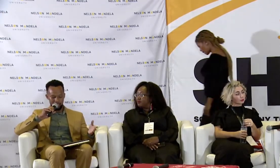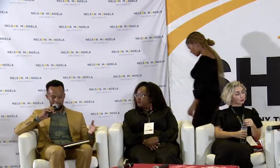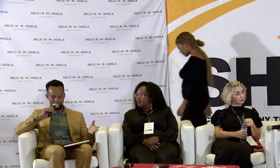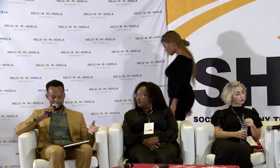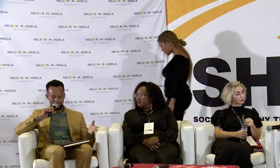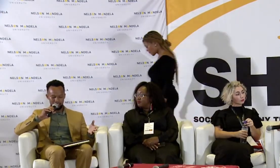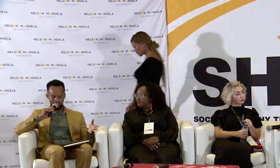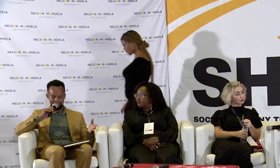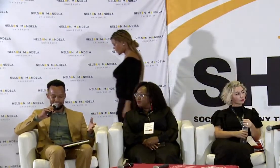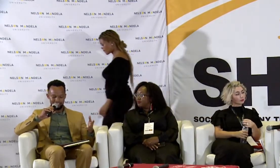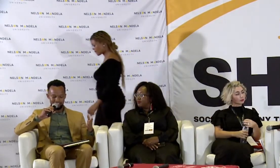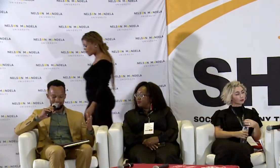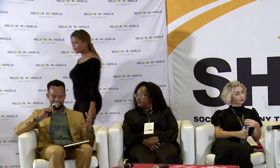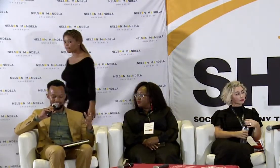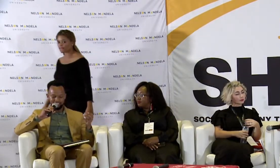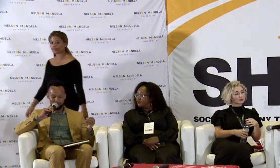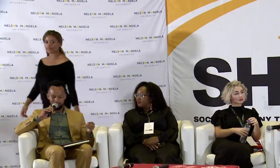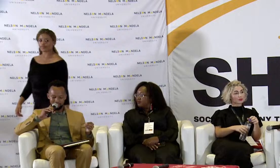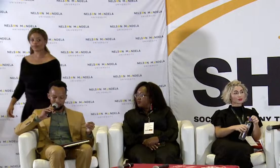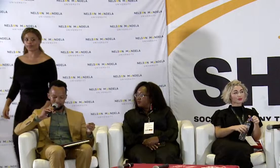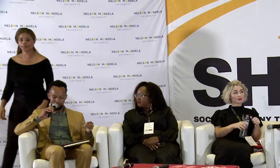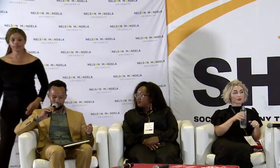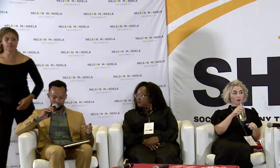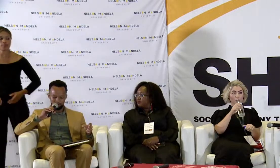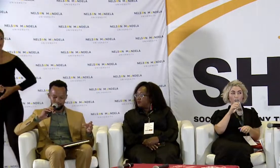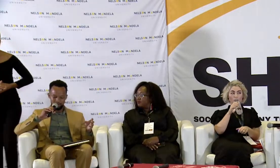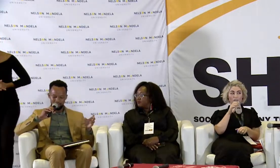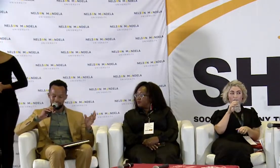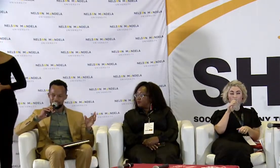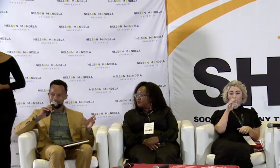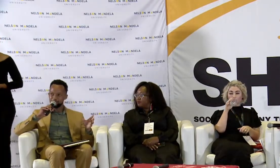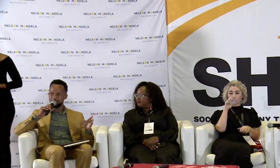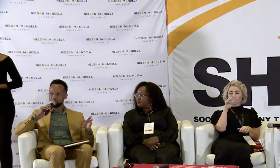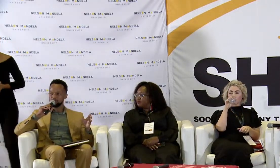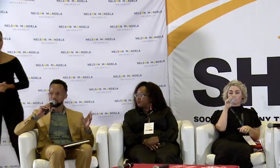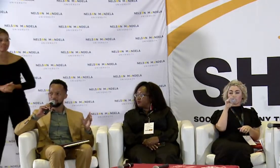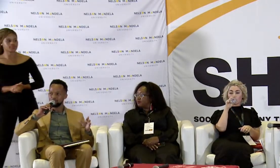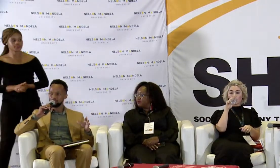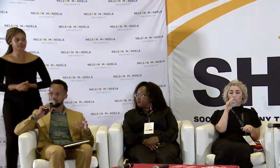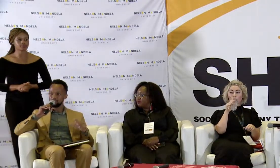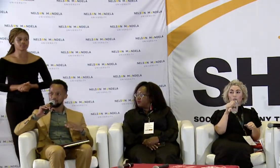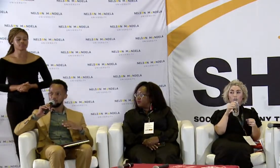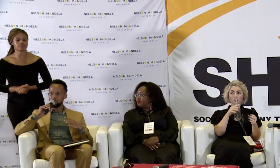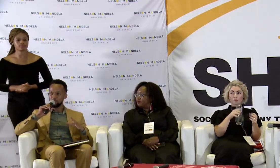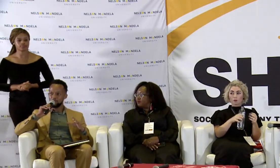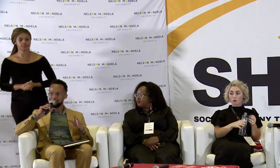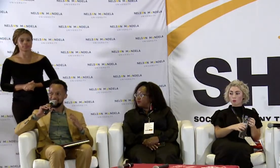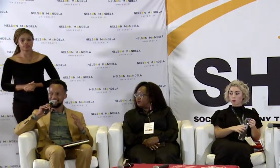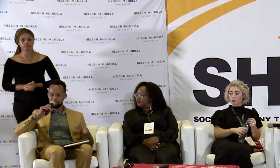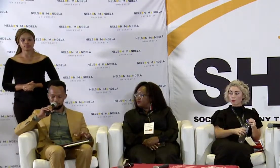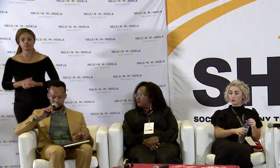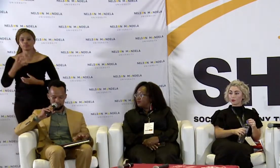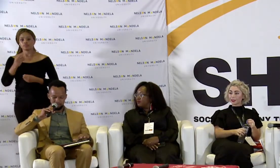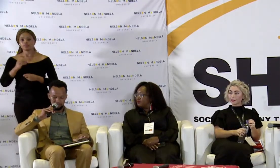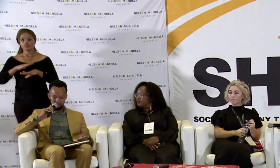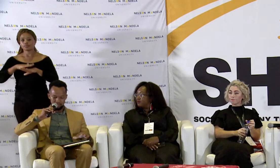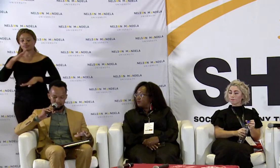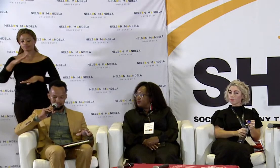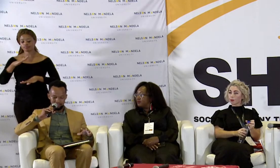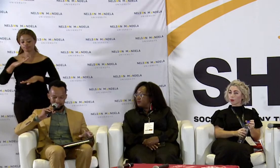video. And it said that in 2022, the term that was searched more than